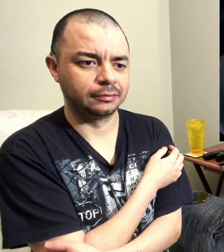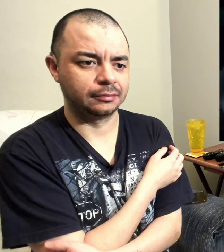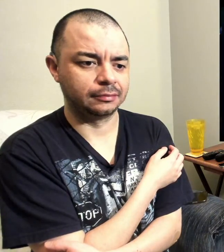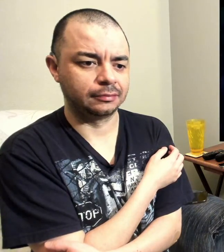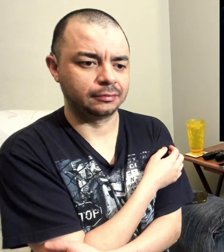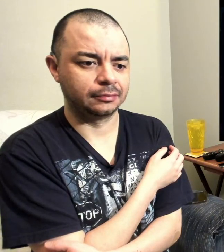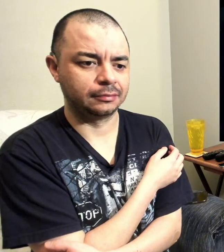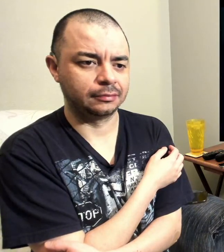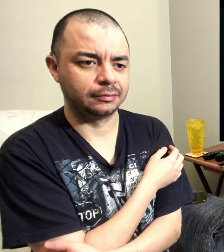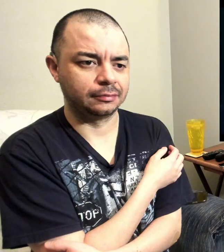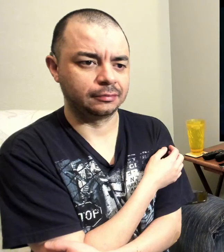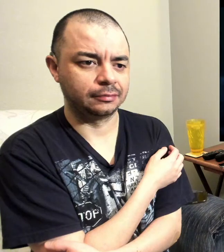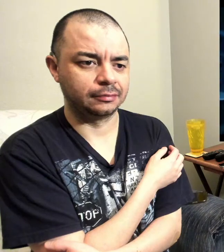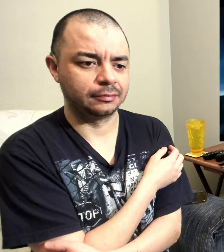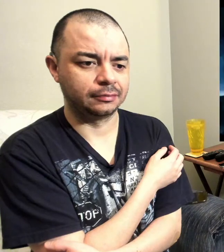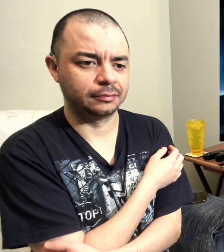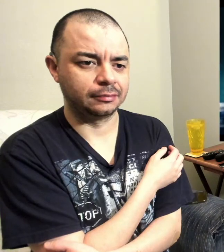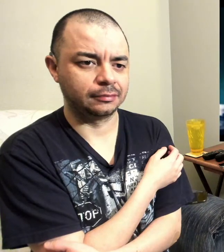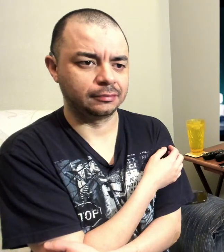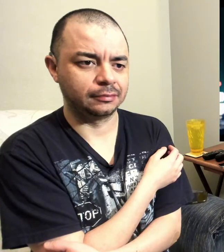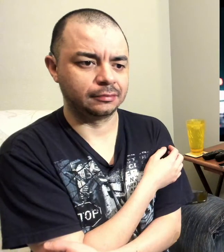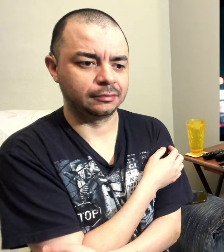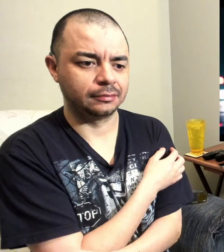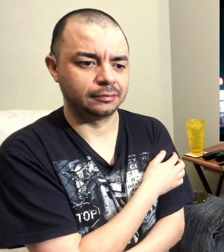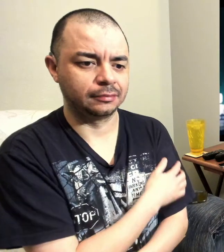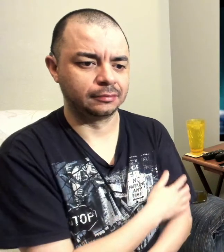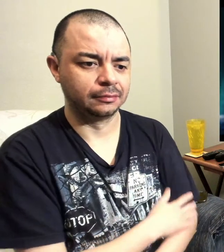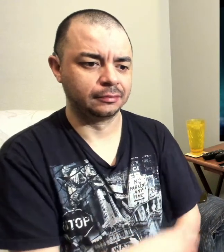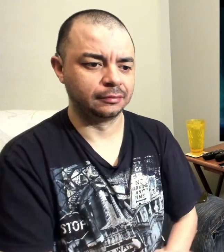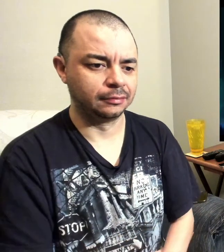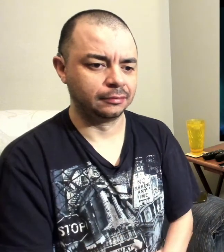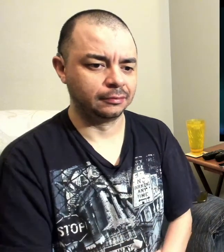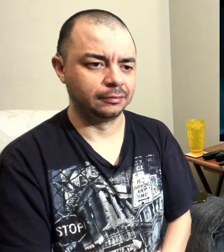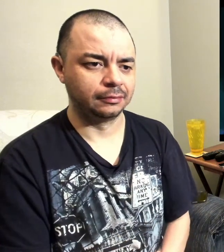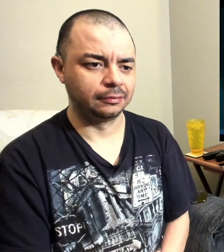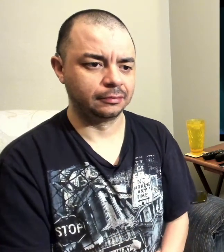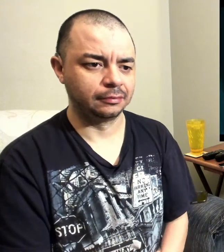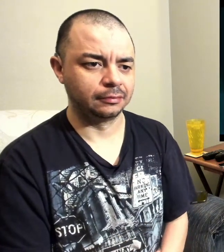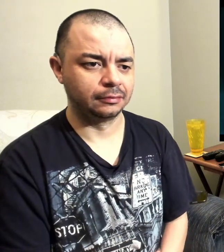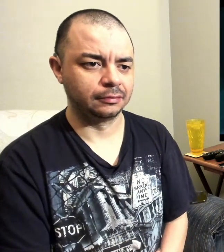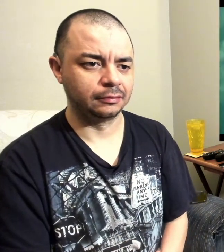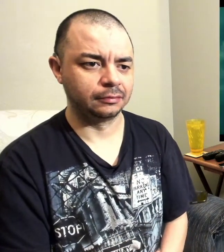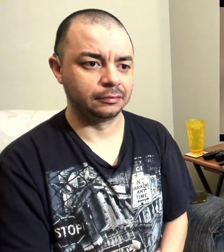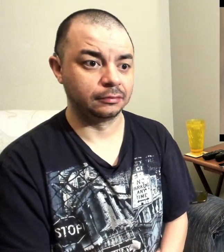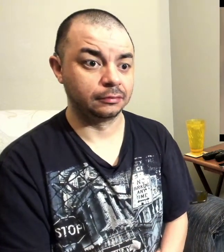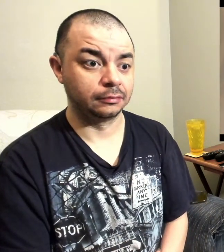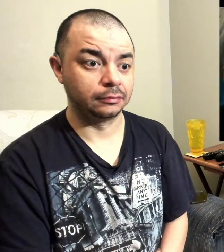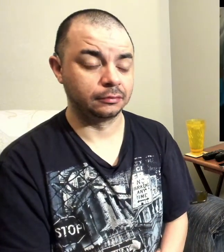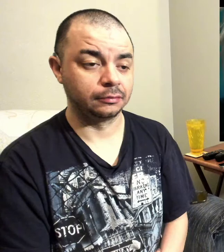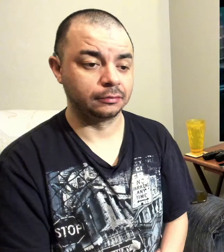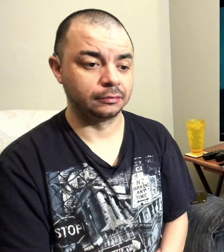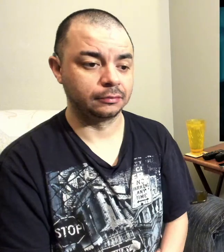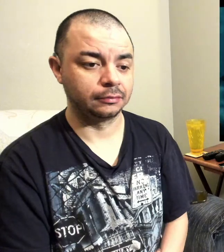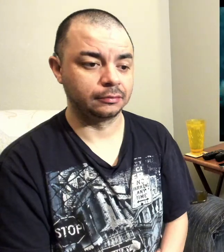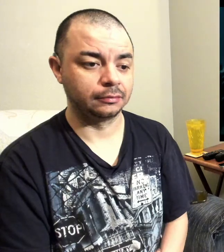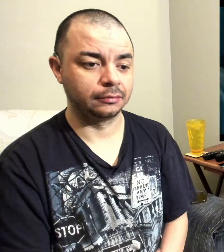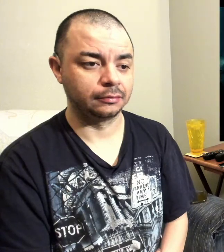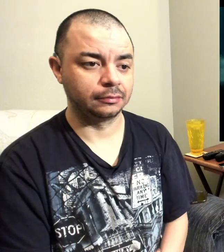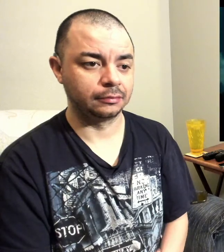You're a soldier, aren't you? Which, of course, would mean that I own you. Through suffering, you will grow